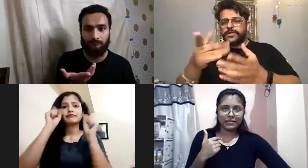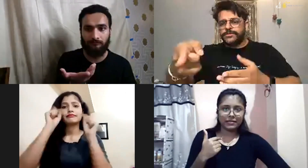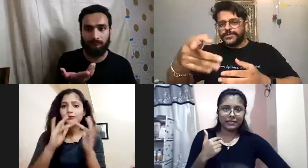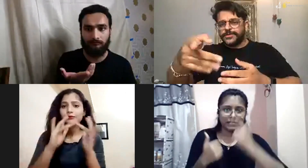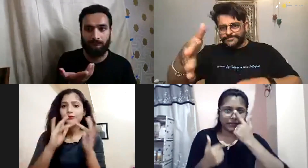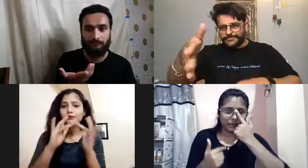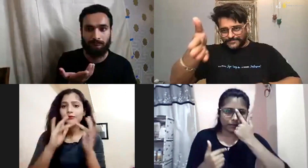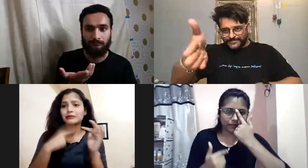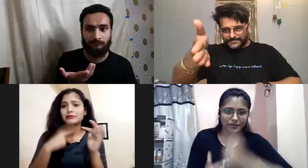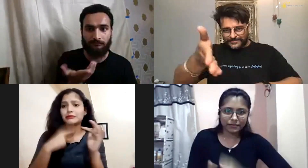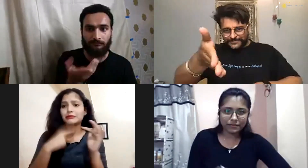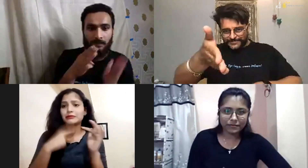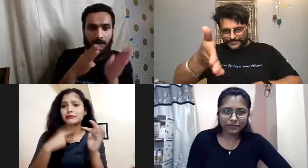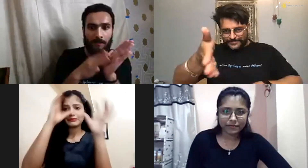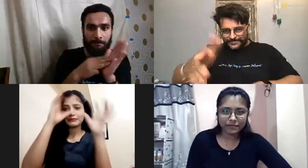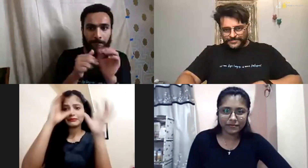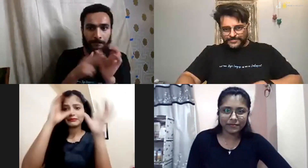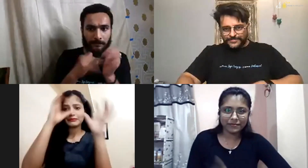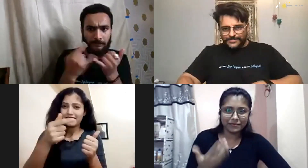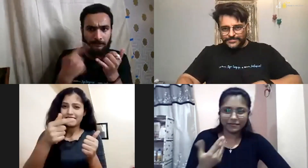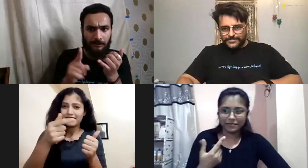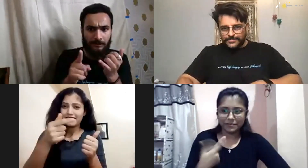Any of you can answer. We can start with